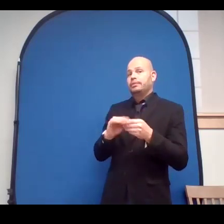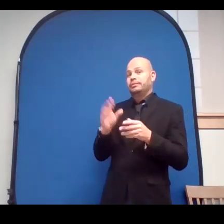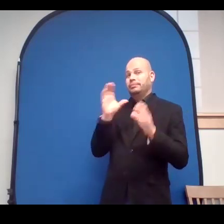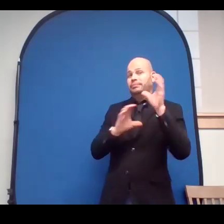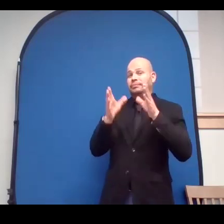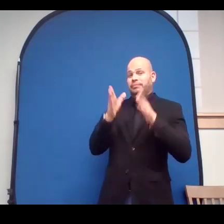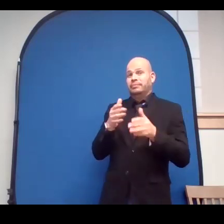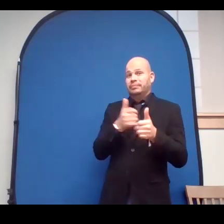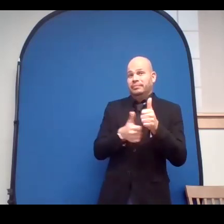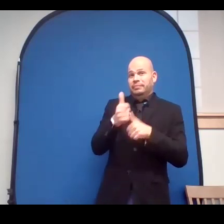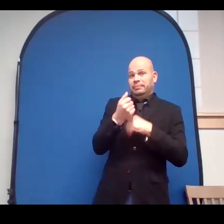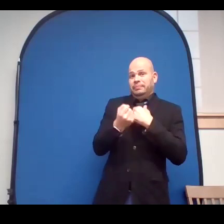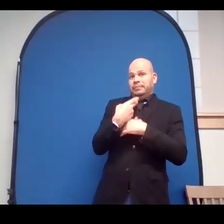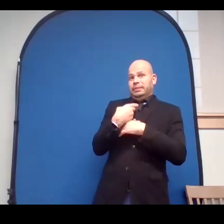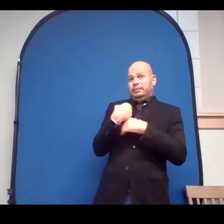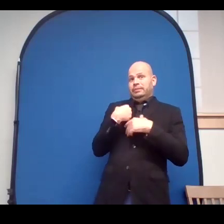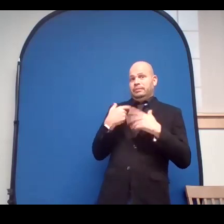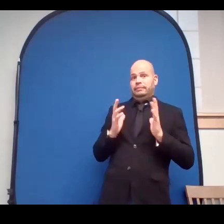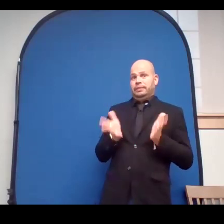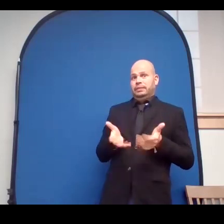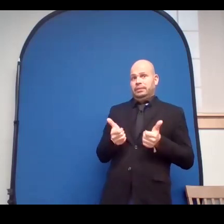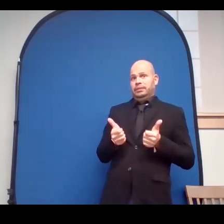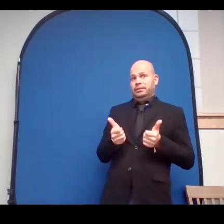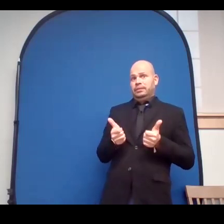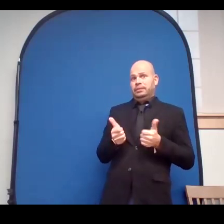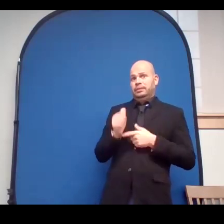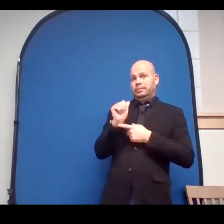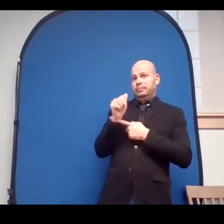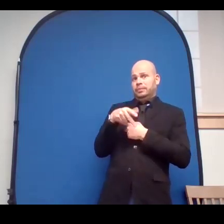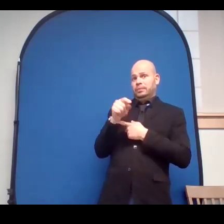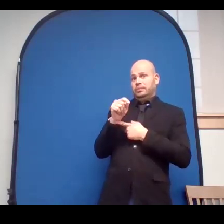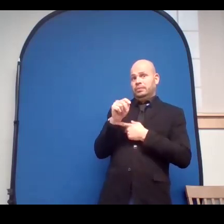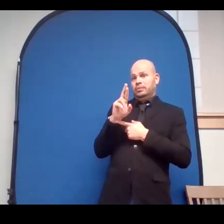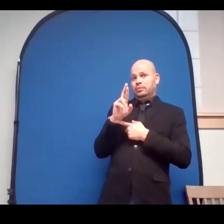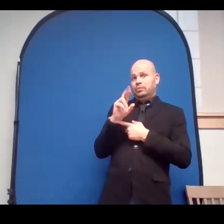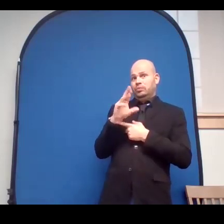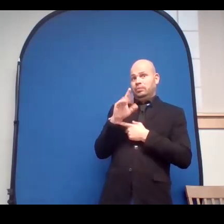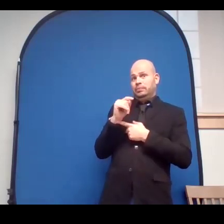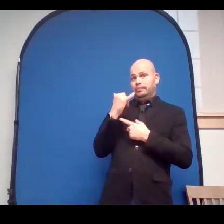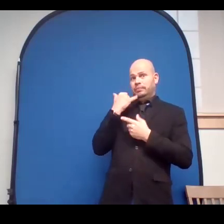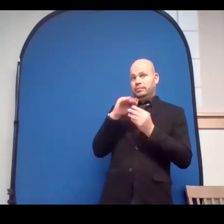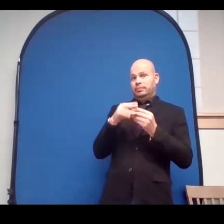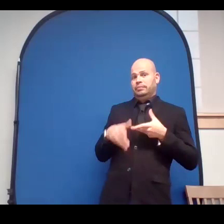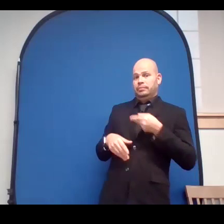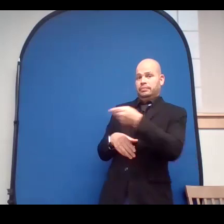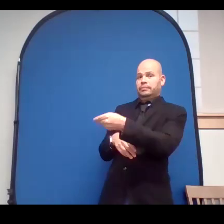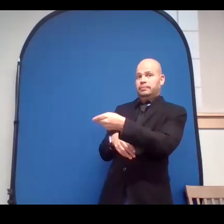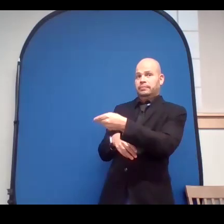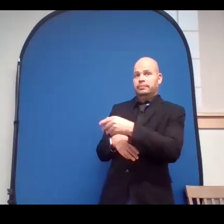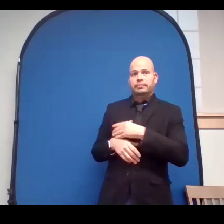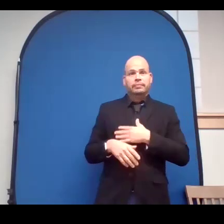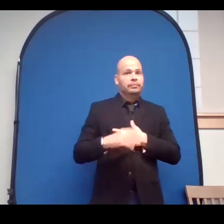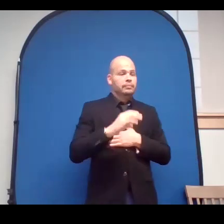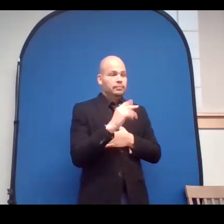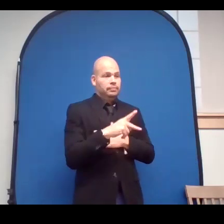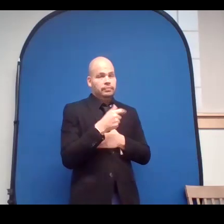fine. And so I gave him Captain Reamer's name and telephone number. Great. According to Sergeant